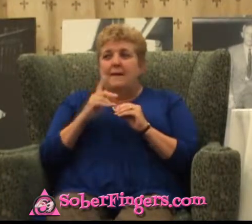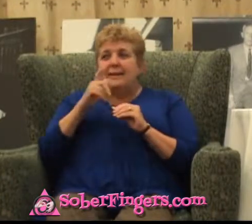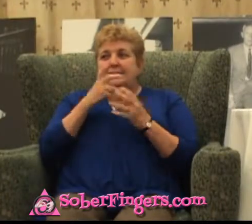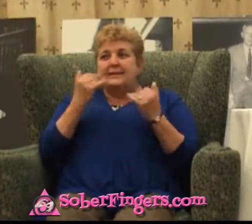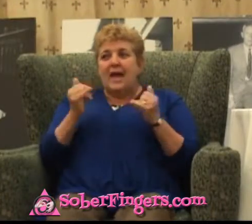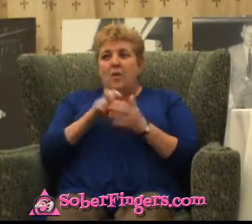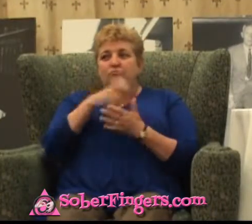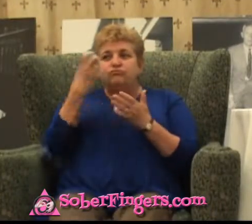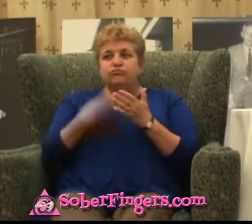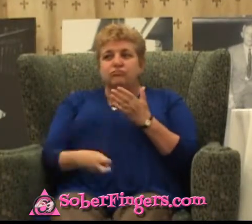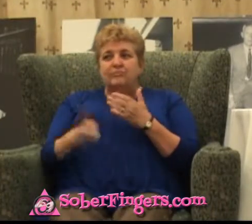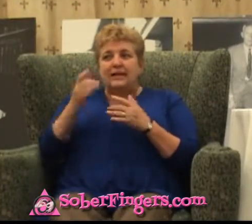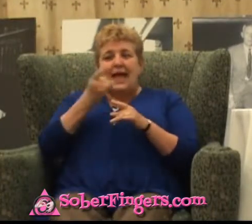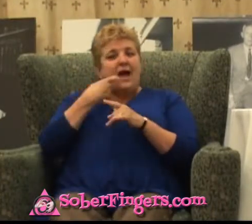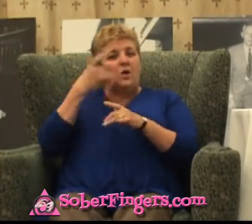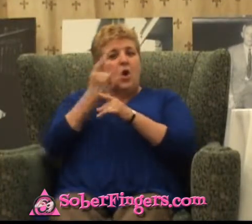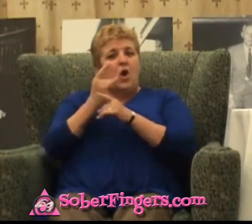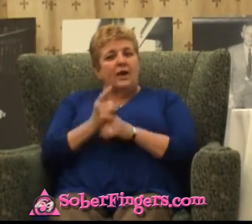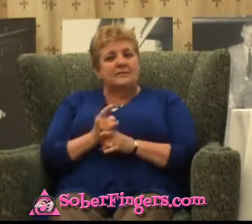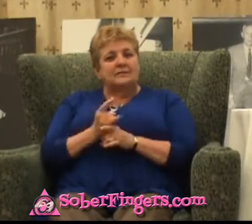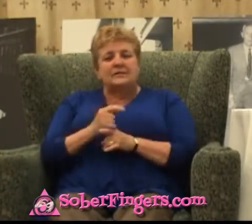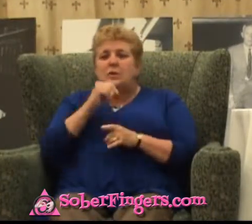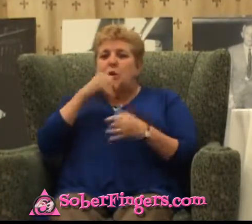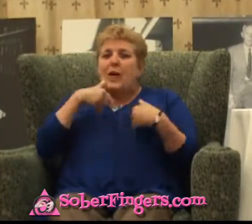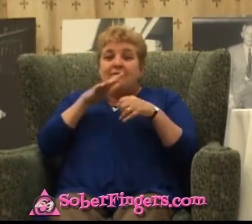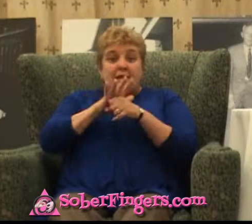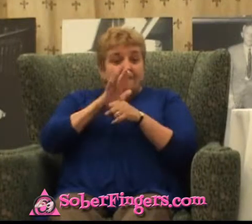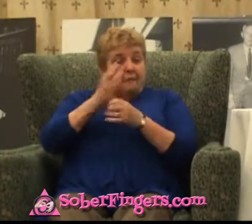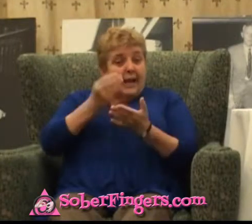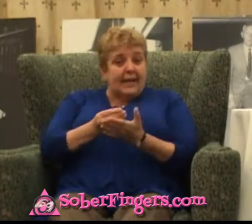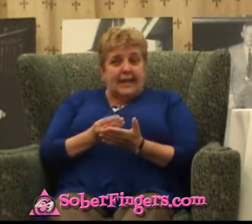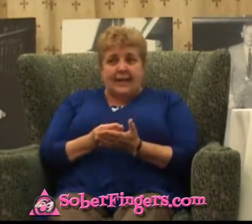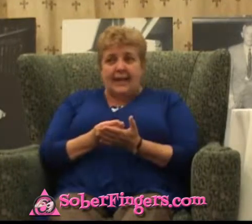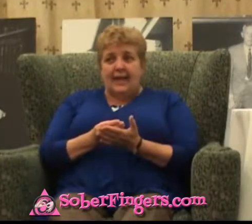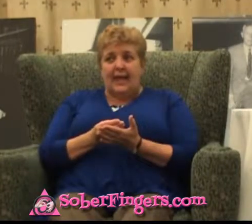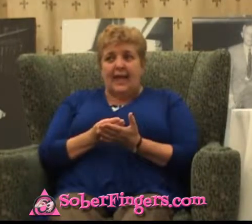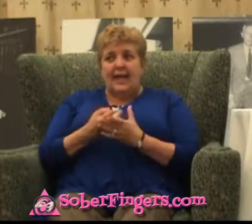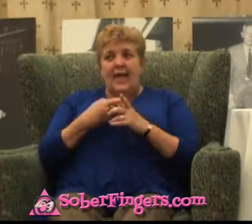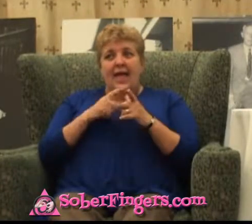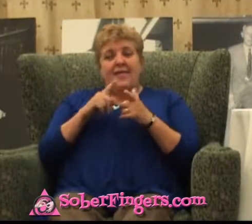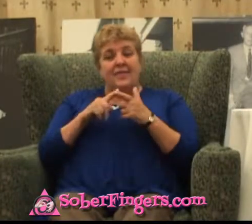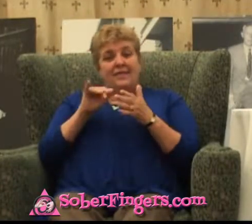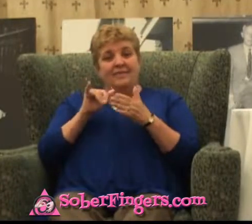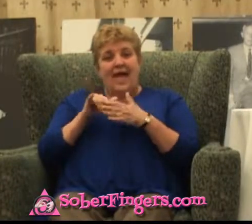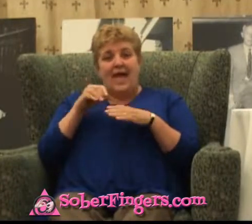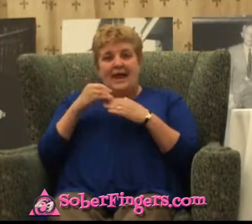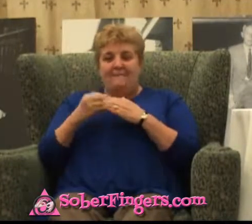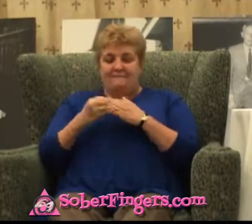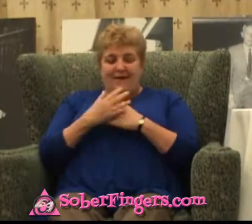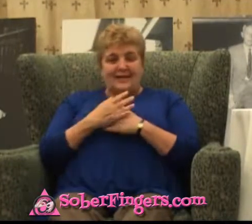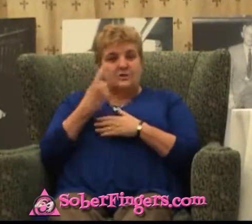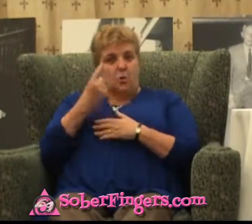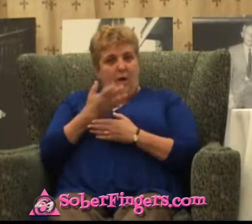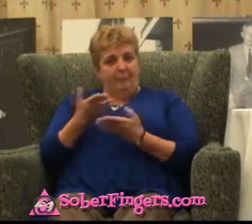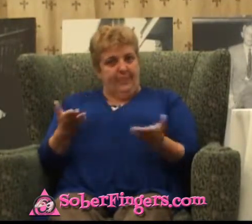the money's not coming in like it should be, which then affects the one thing I always